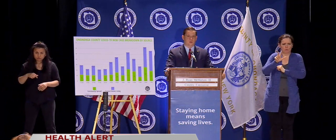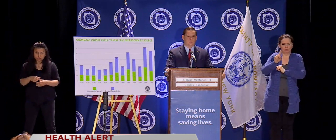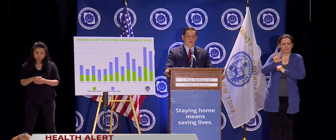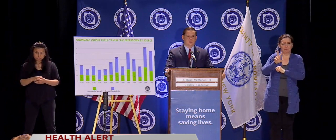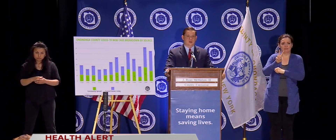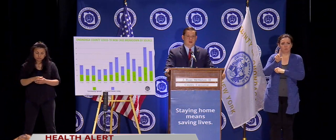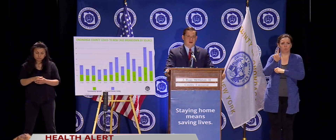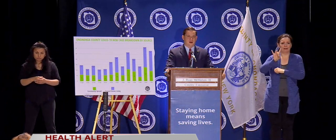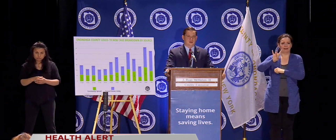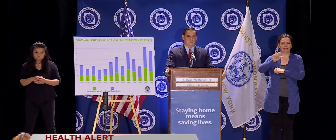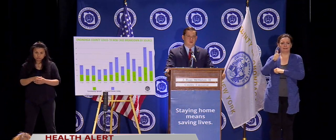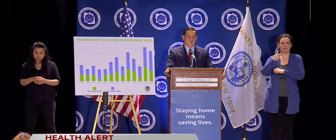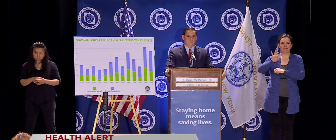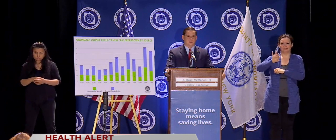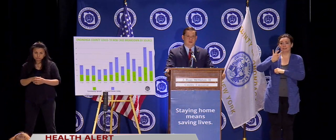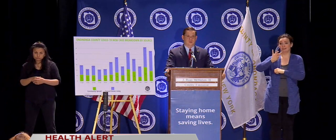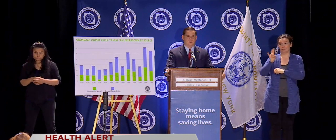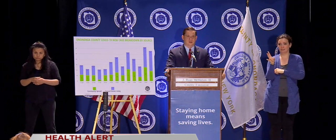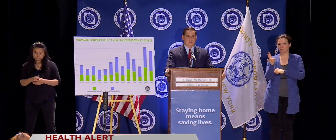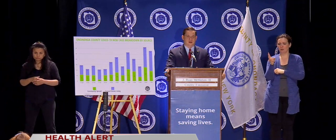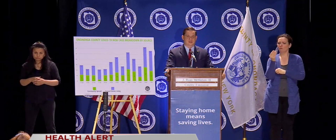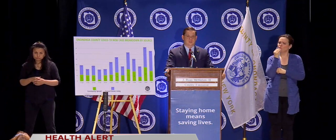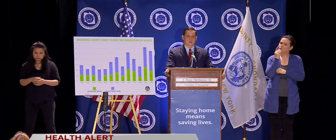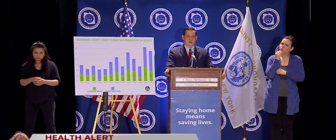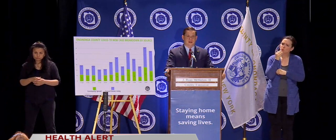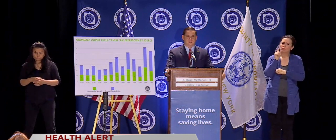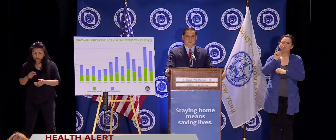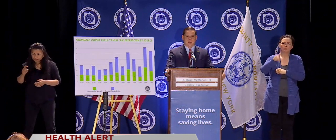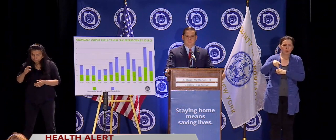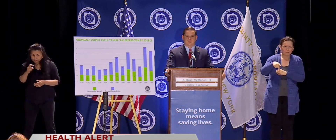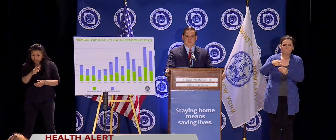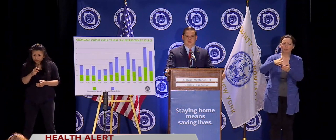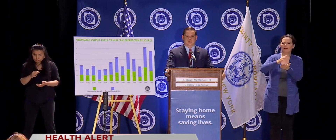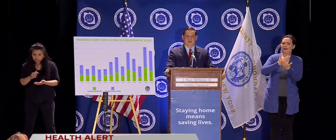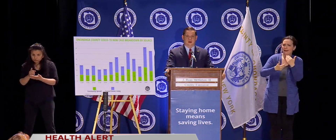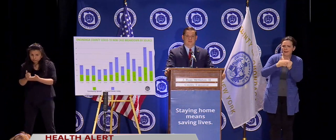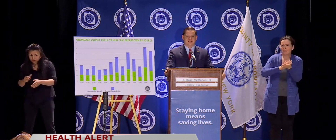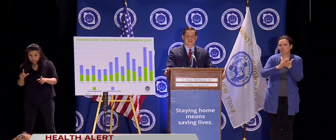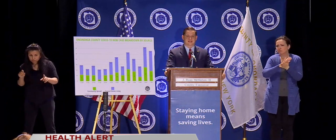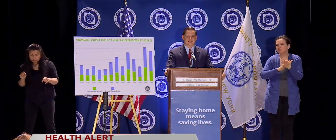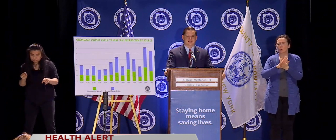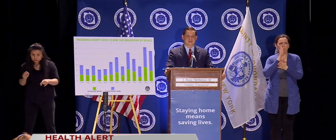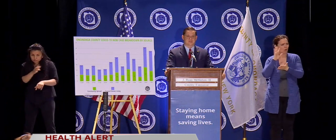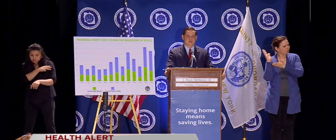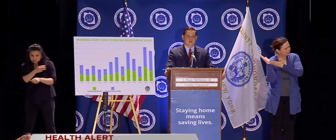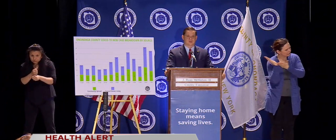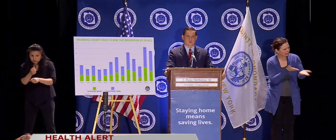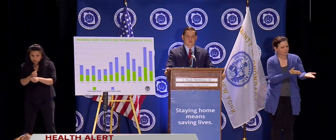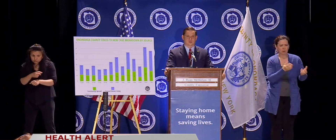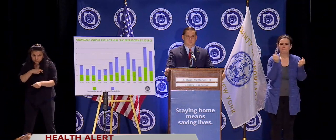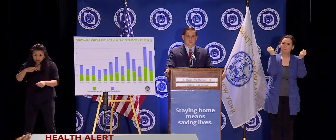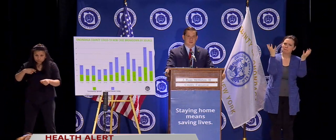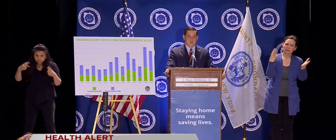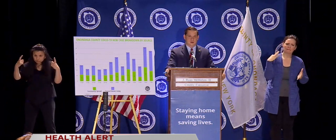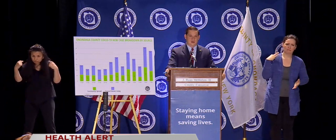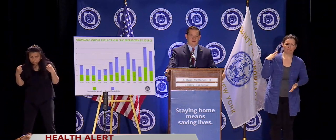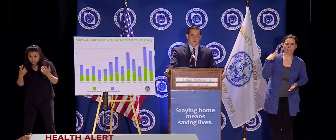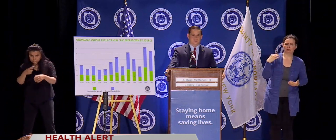help before. We've been really supplementing and complementing basic needs, meals,